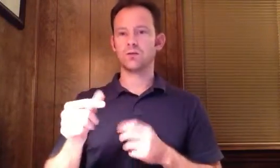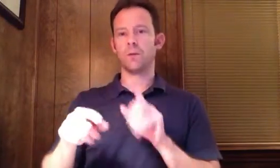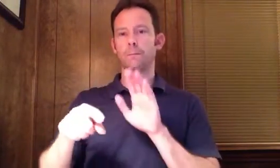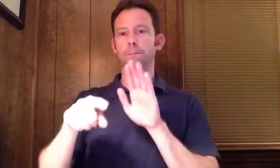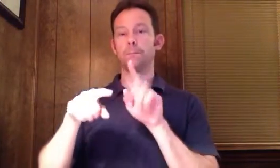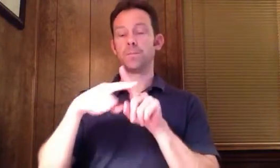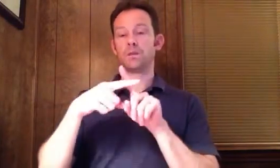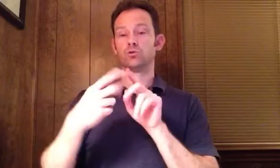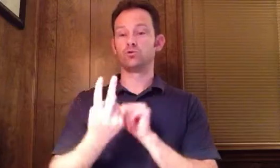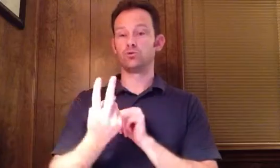-1.